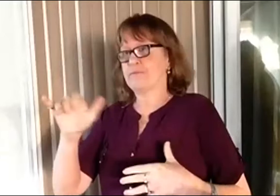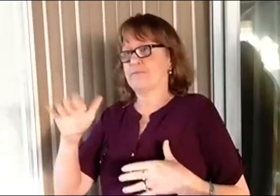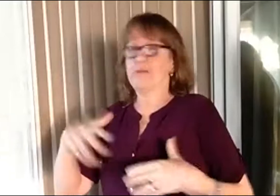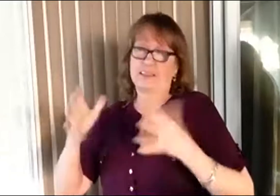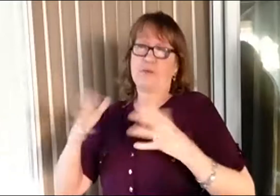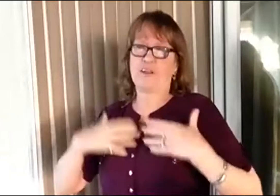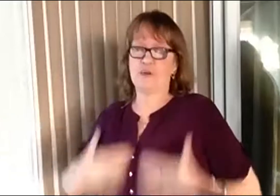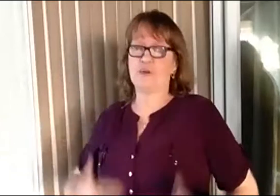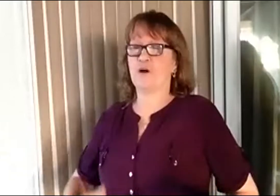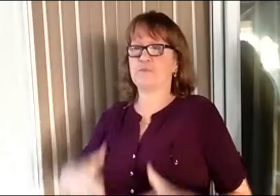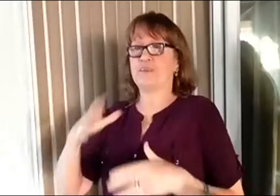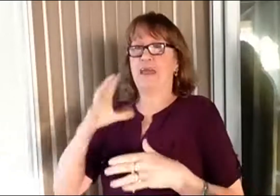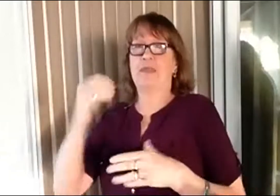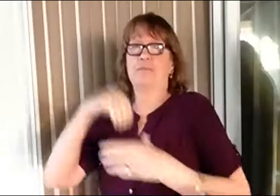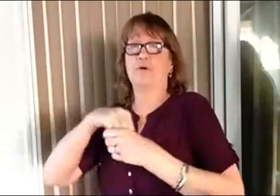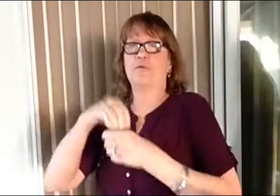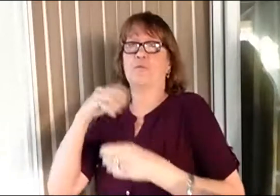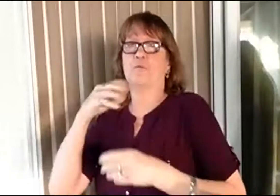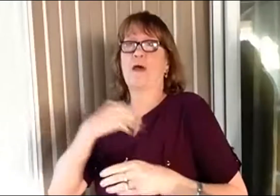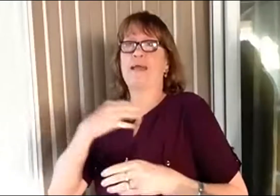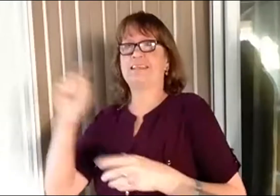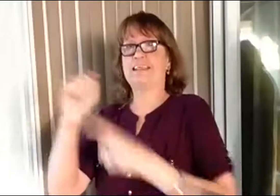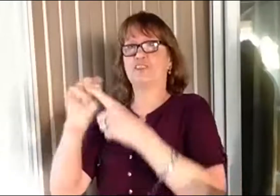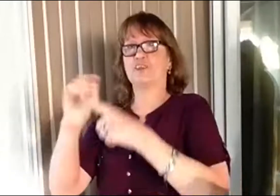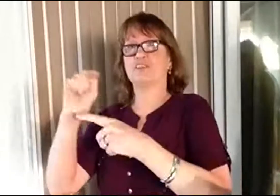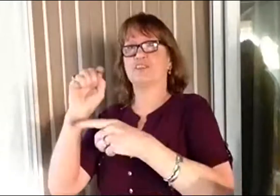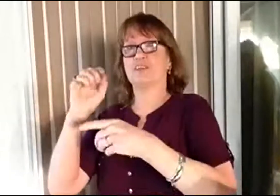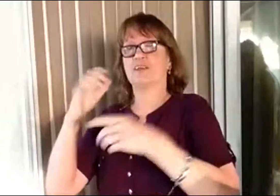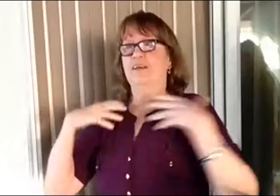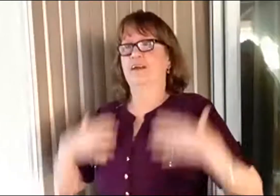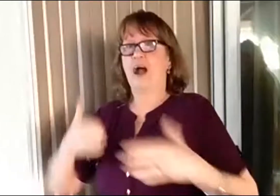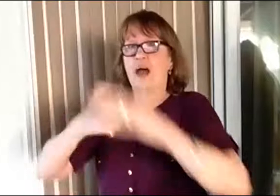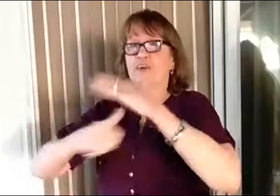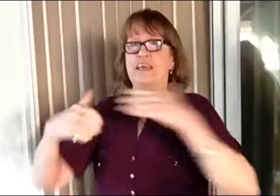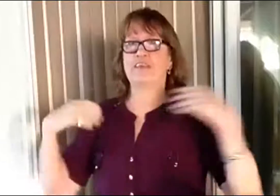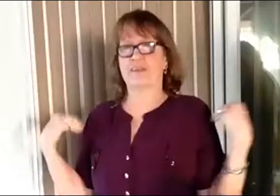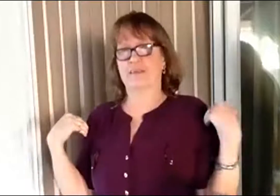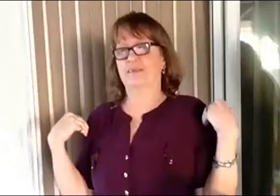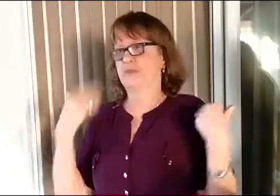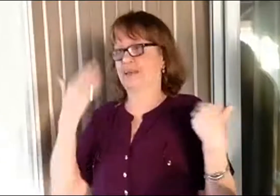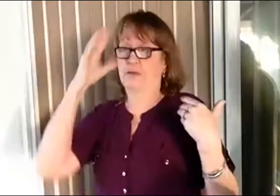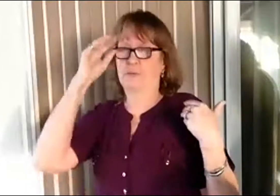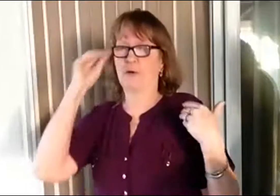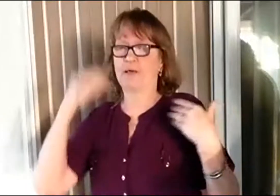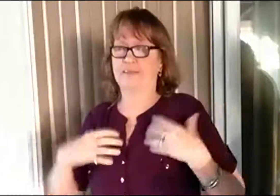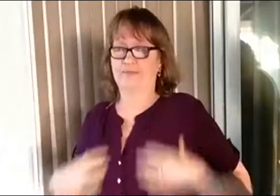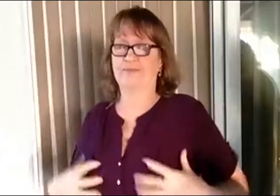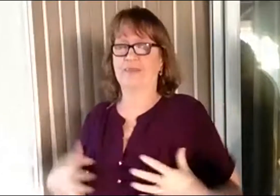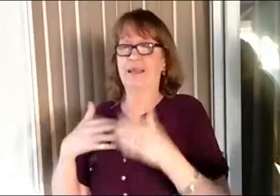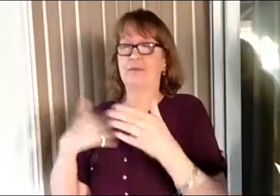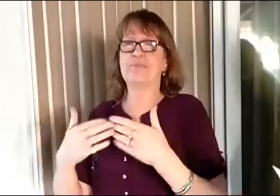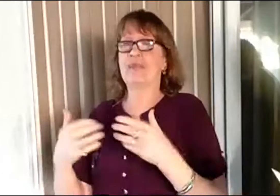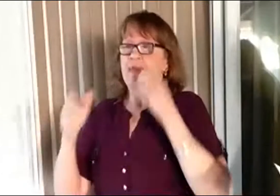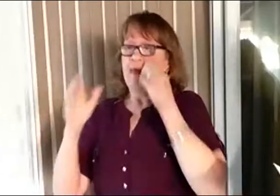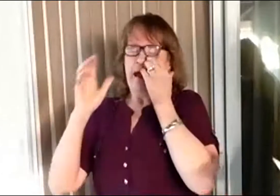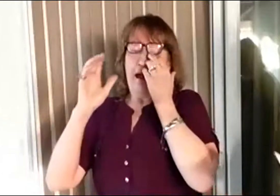jerseys, basketball uniforms, and they put white t-shirts underneath because they were boys.